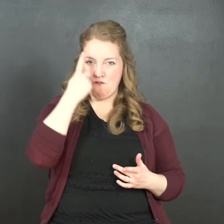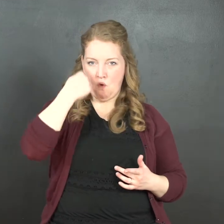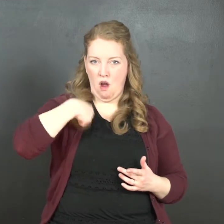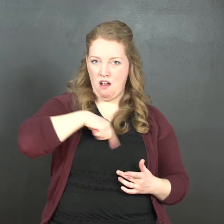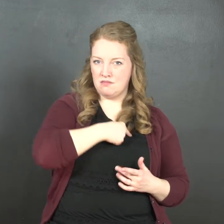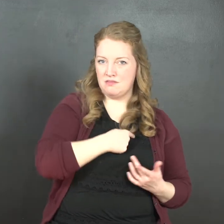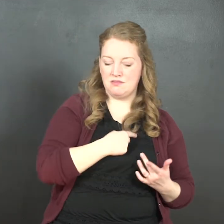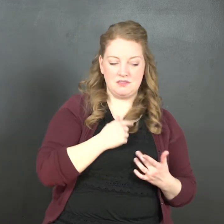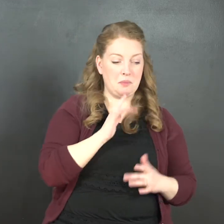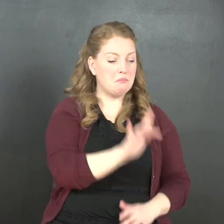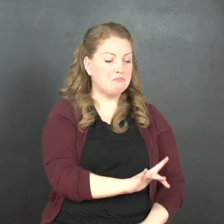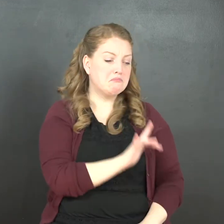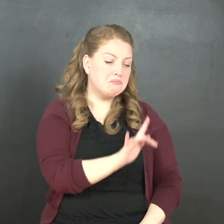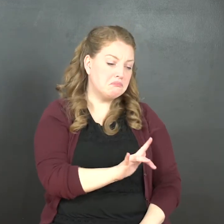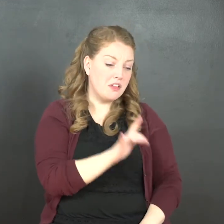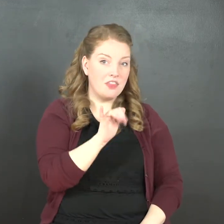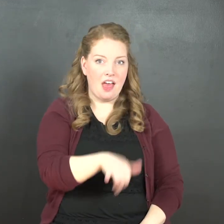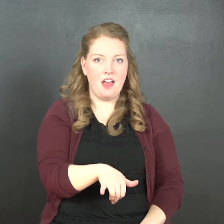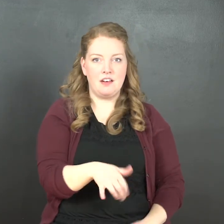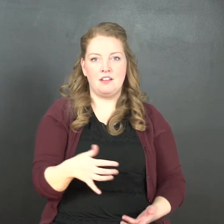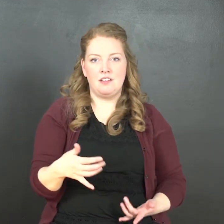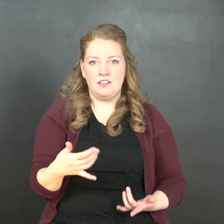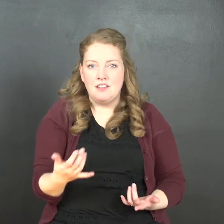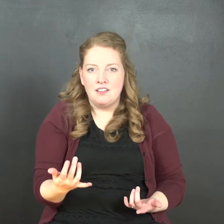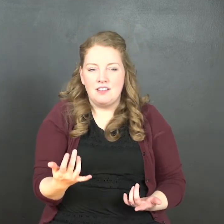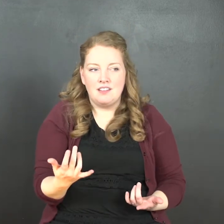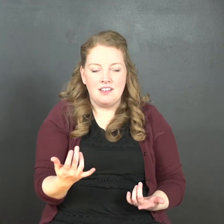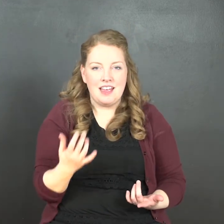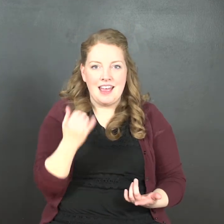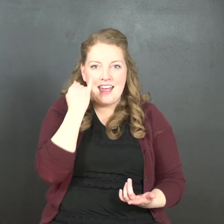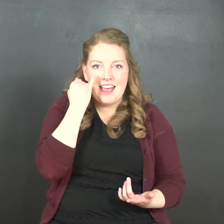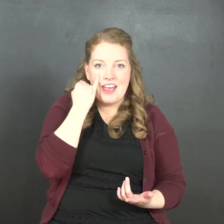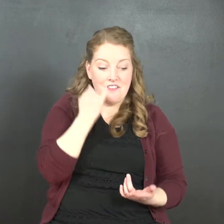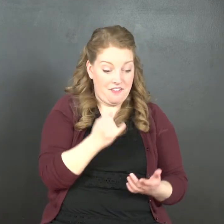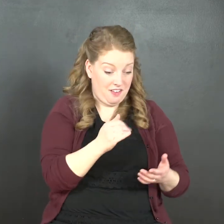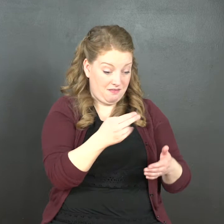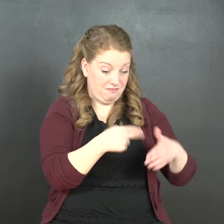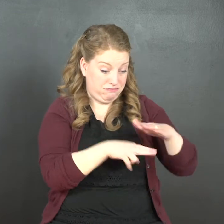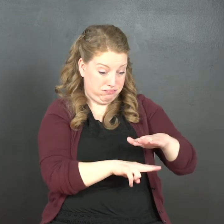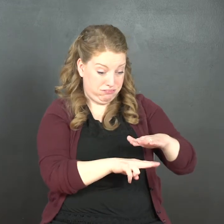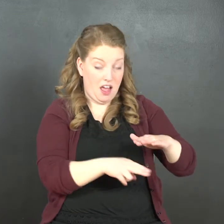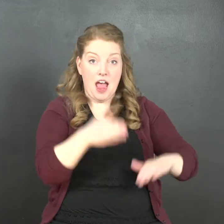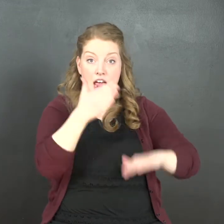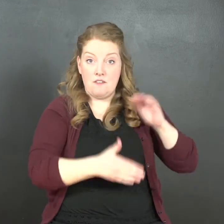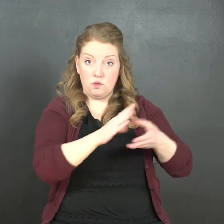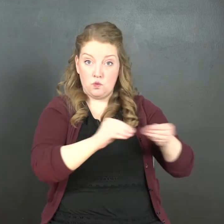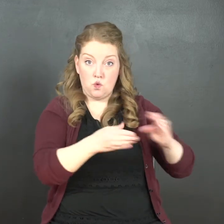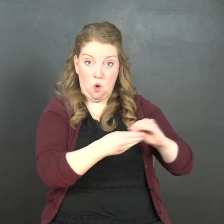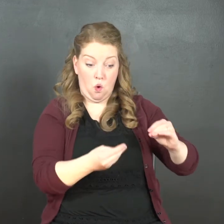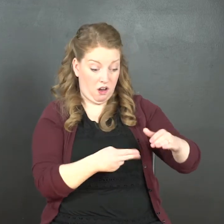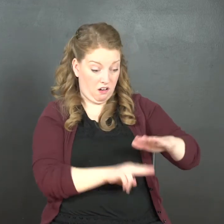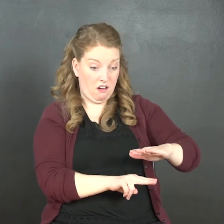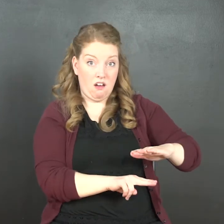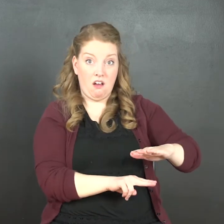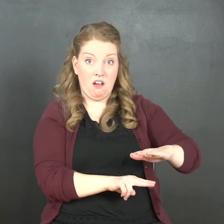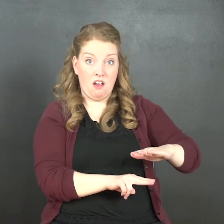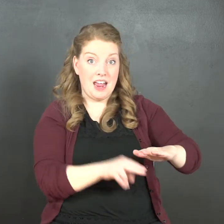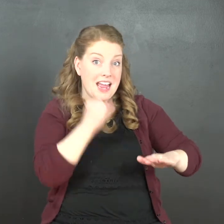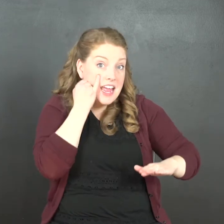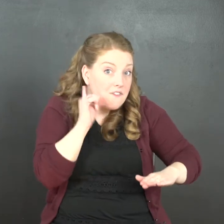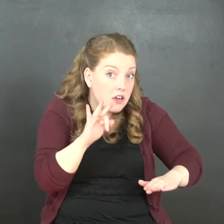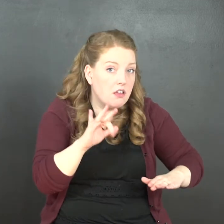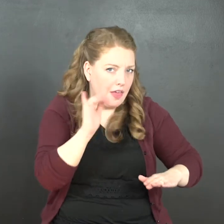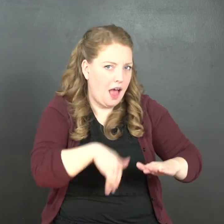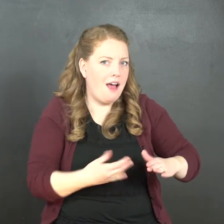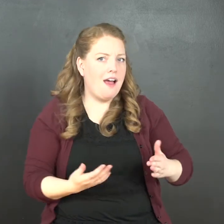end of the story. See, without the resurrection, the gospel, the good news of Jesus Christ is really not good news at all. Without the